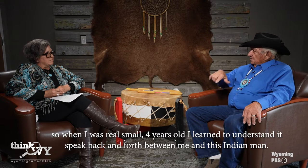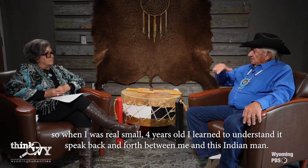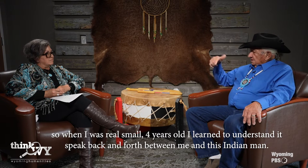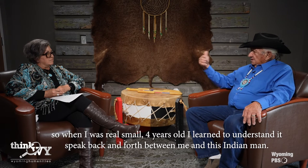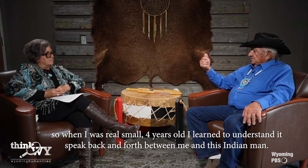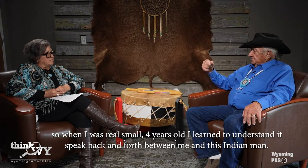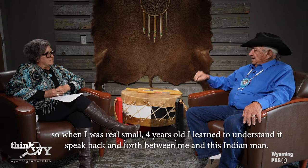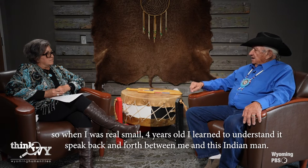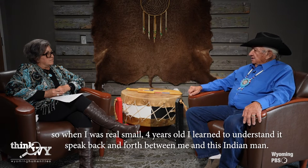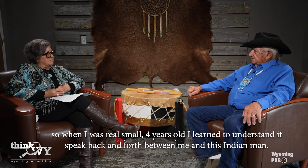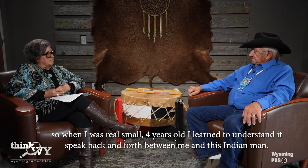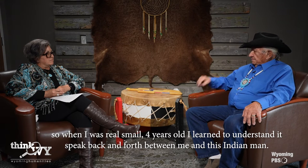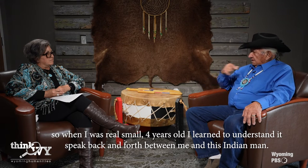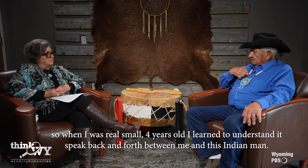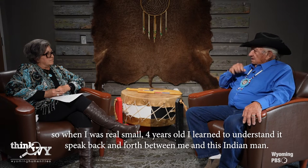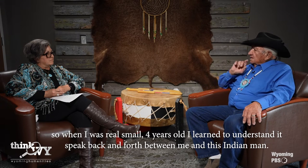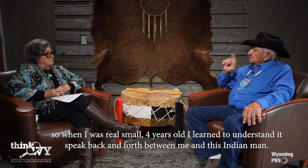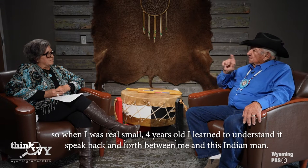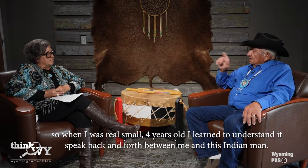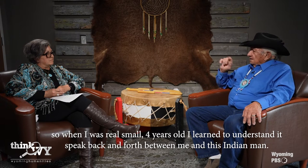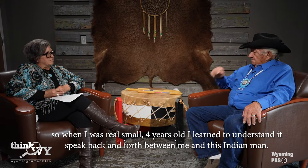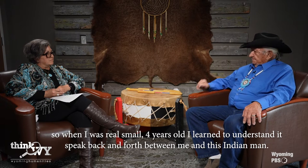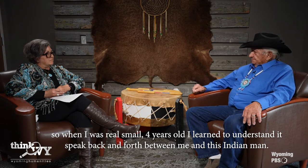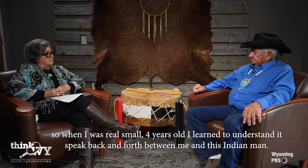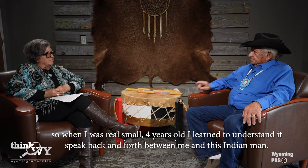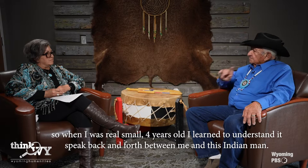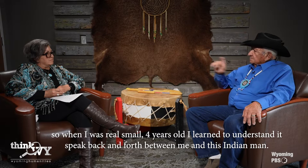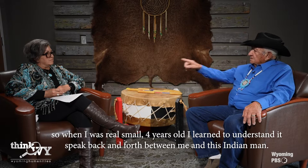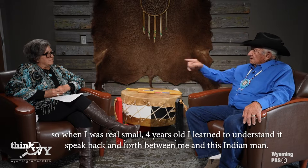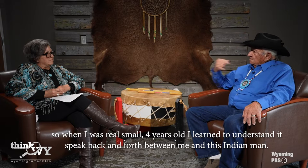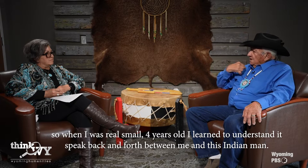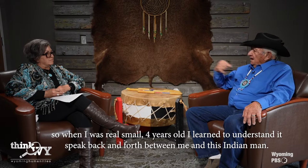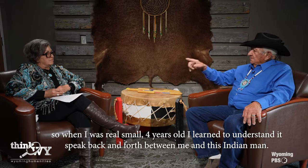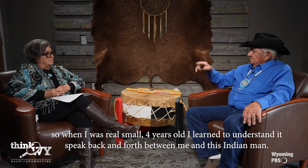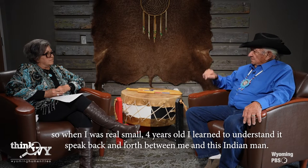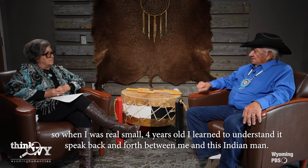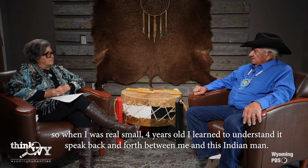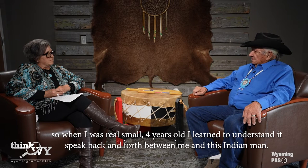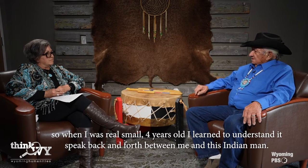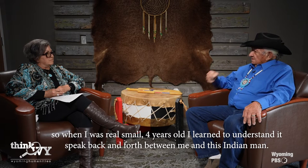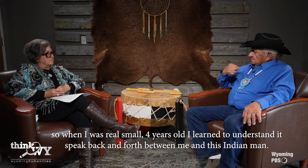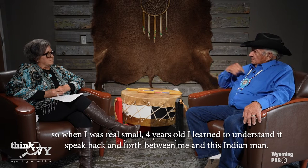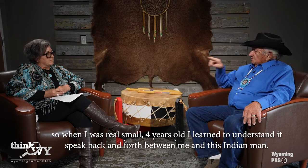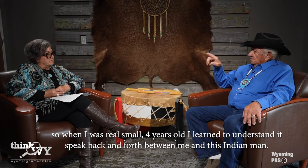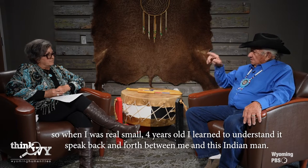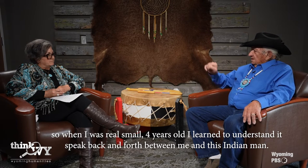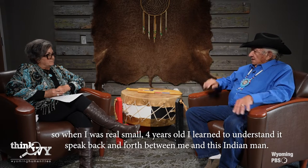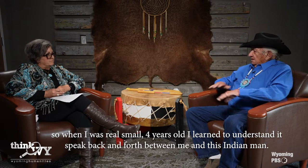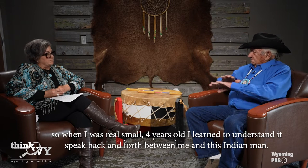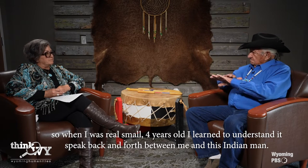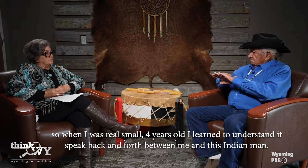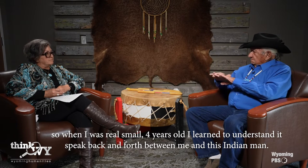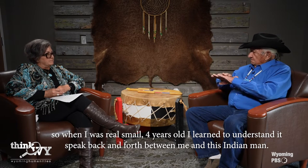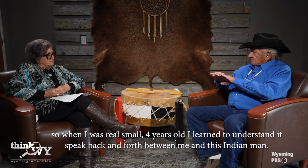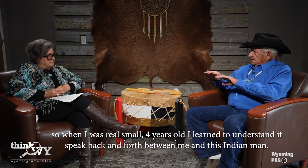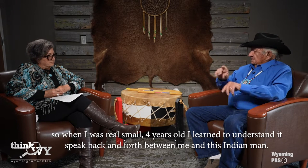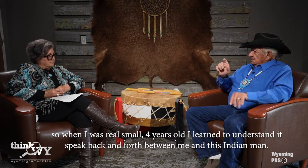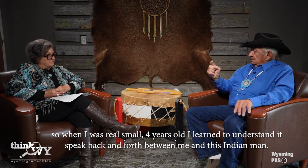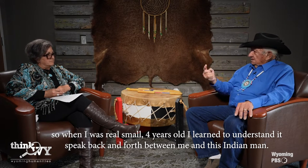learned to understand it and speak it back and forth between me and this Indian